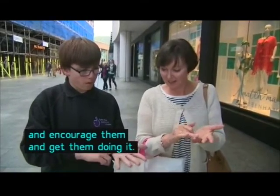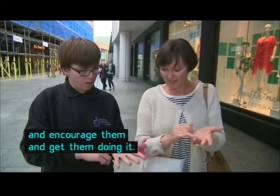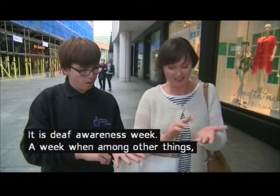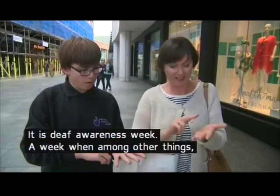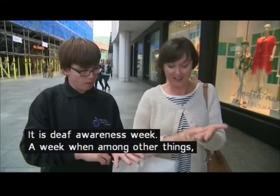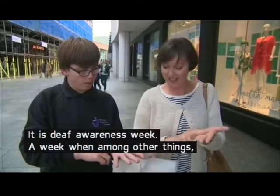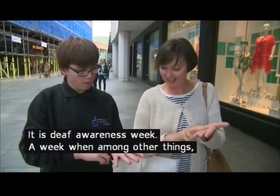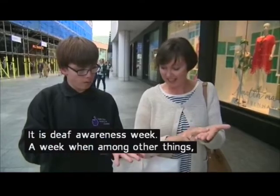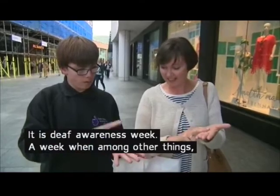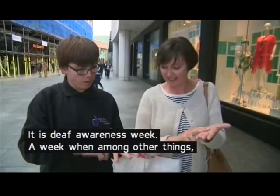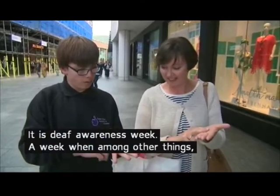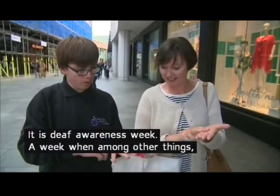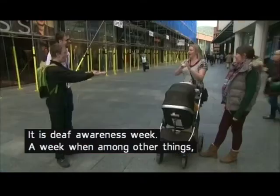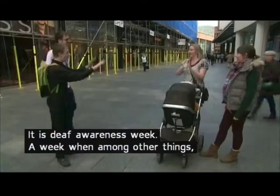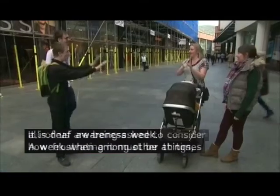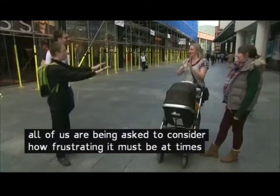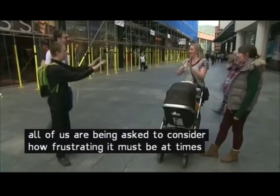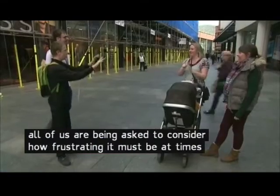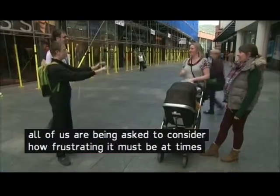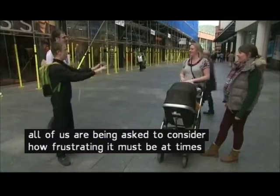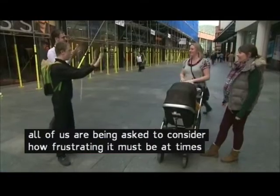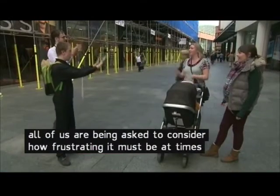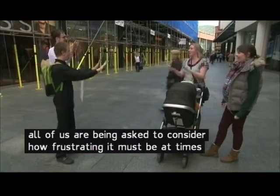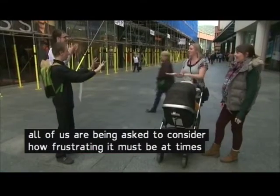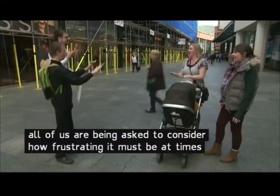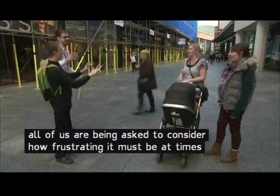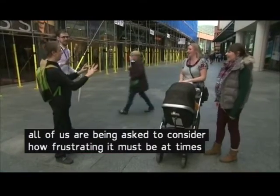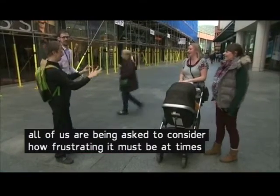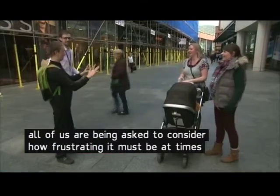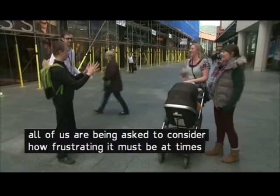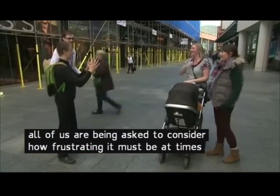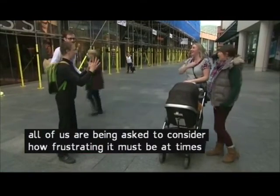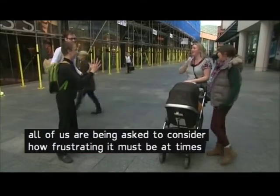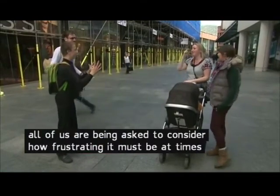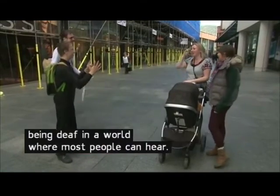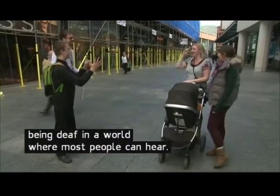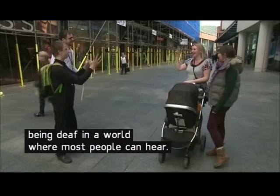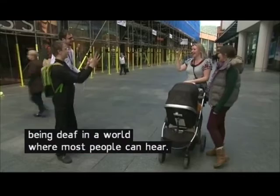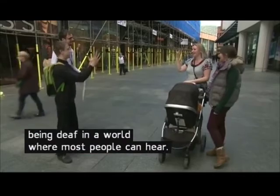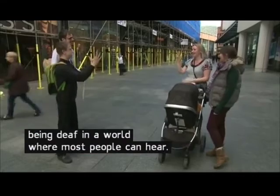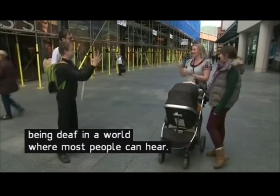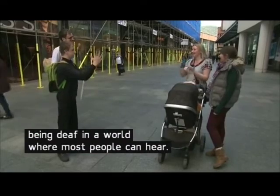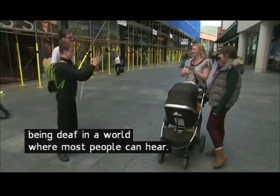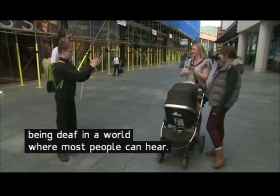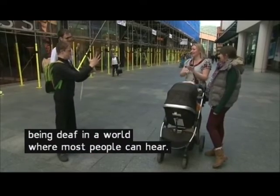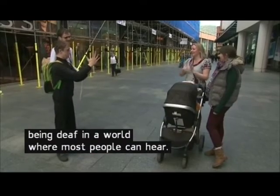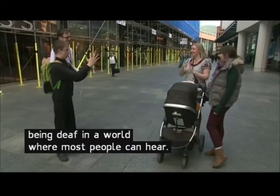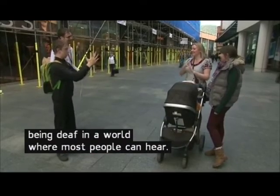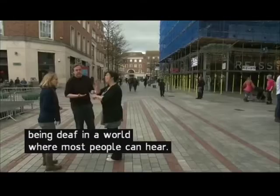among other things, all of us are being asked to consider how frustrating it must be at times being deaf in a world where most people can hear. It